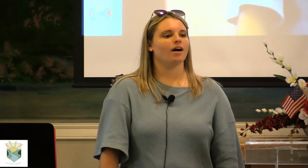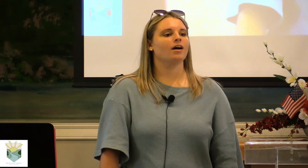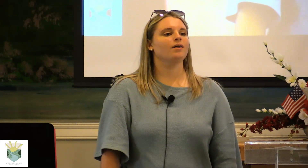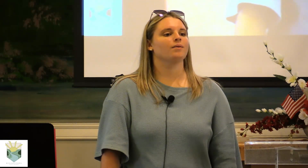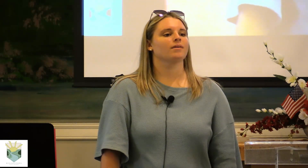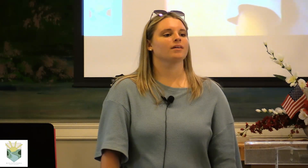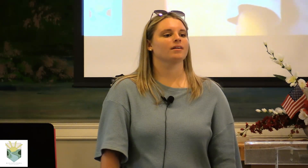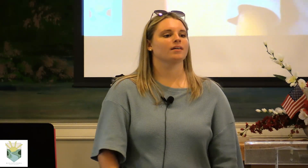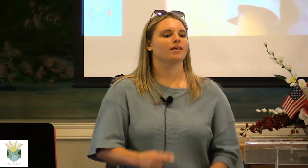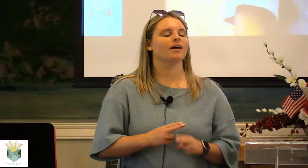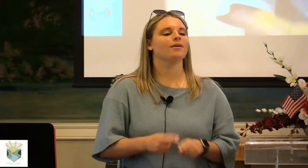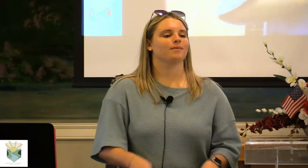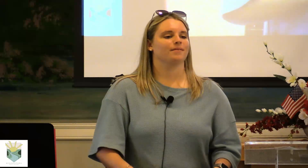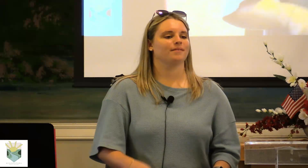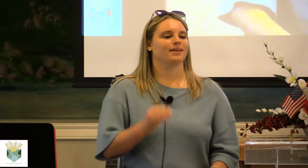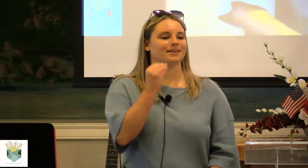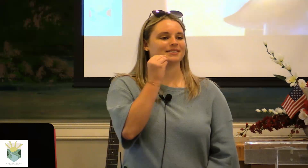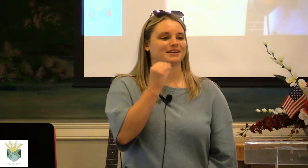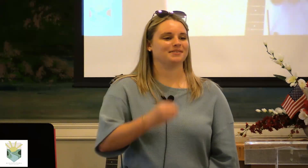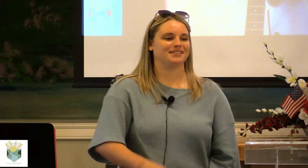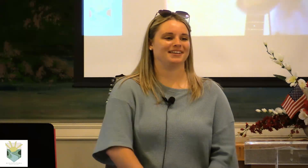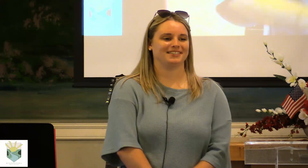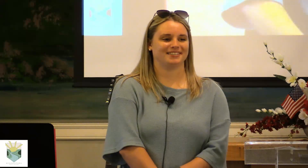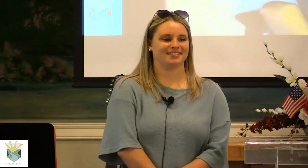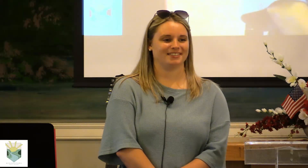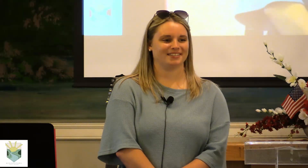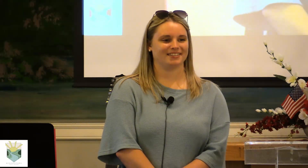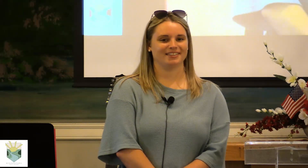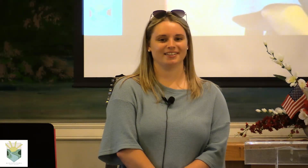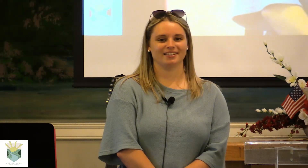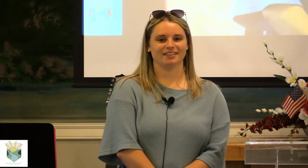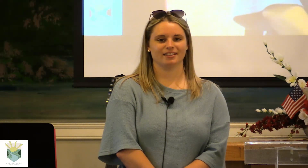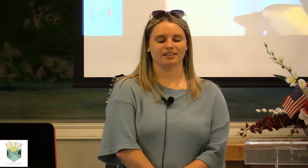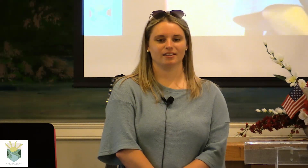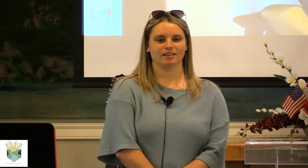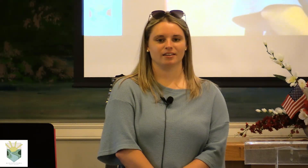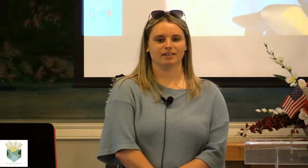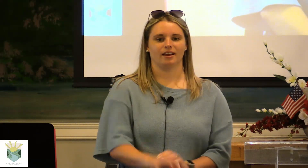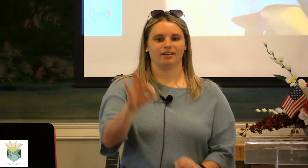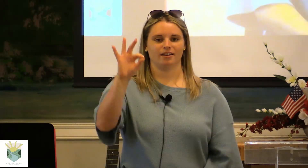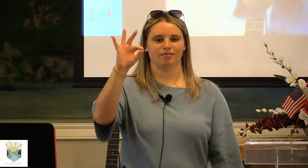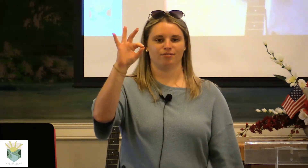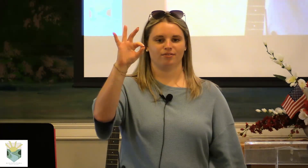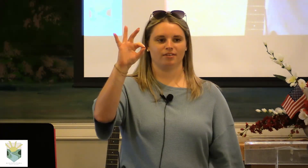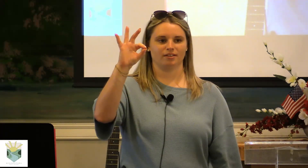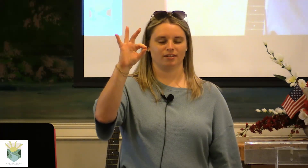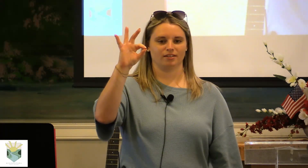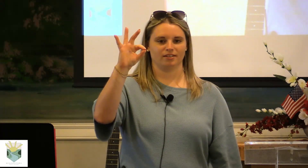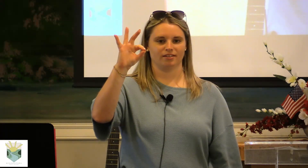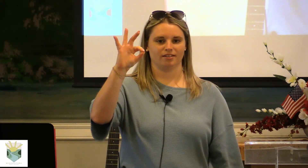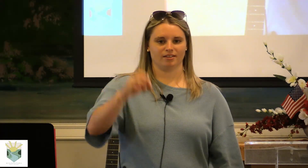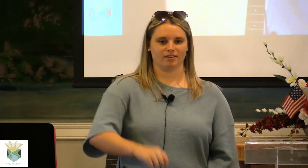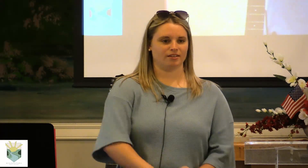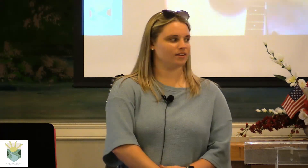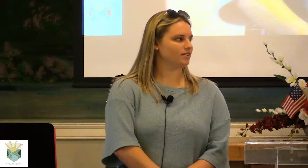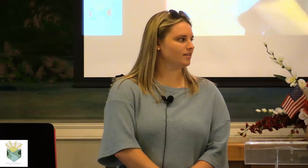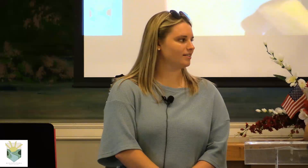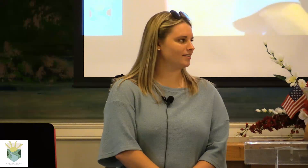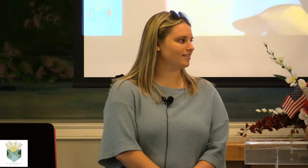Oh, egg sandwich. Yes. F, like this. Yeah, F. You say you want an egg sandwich?